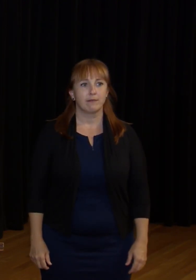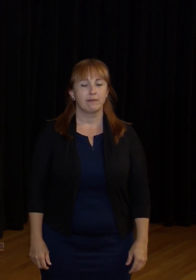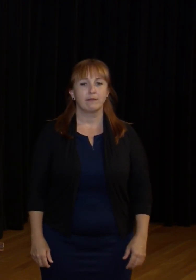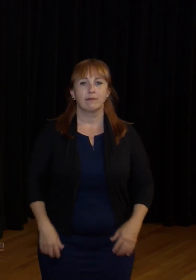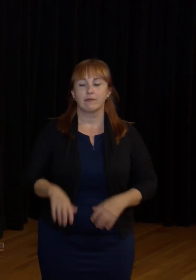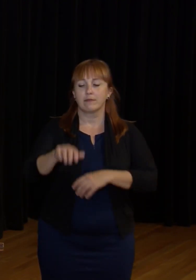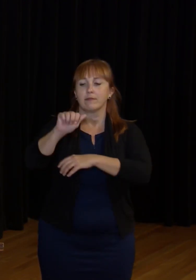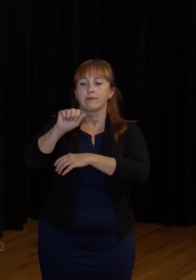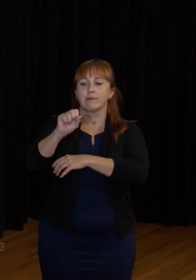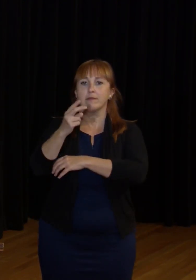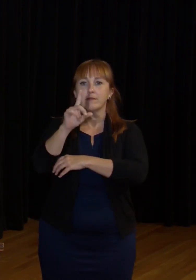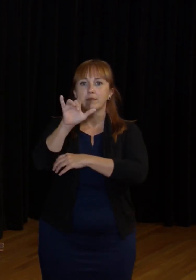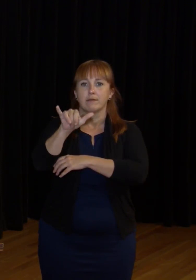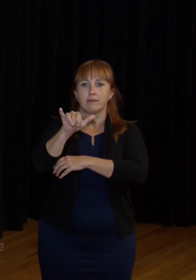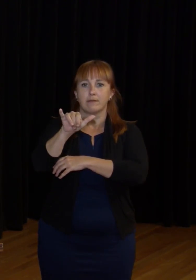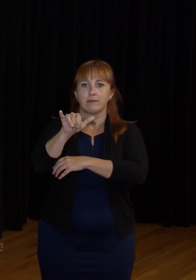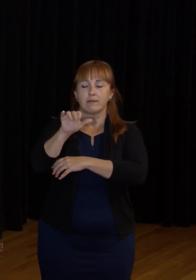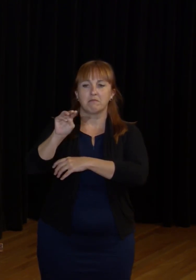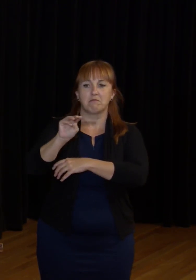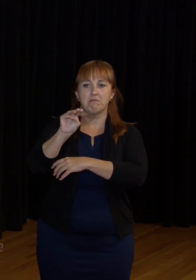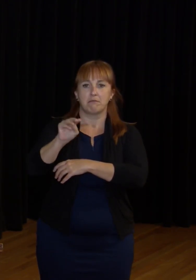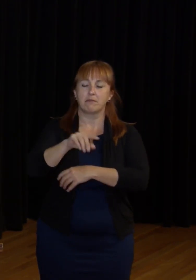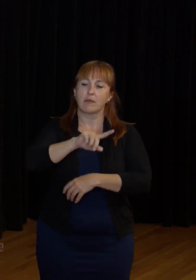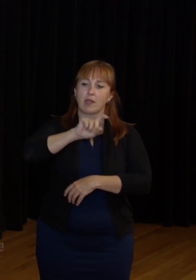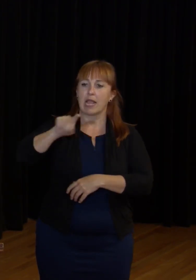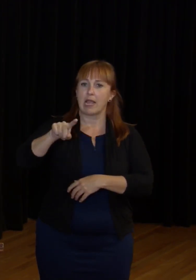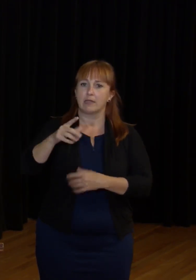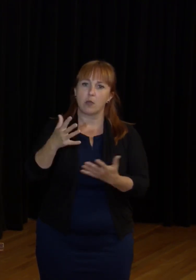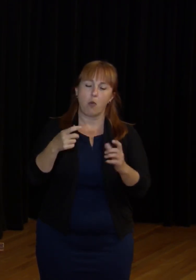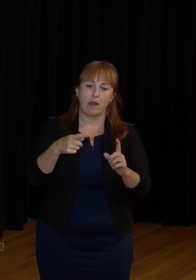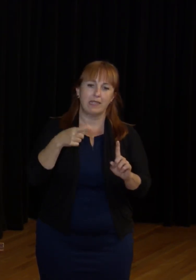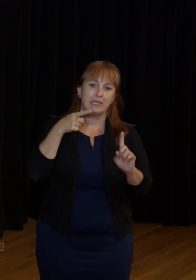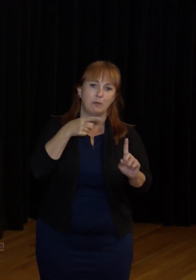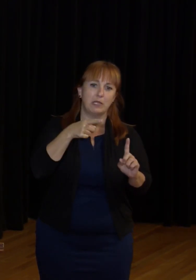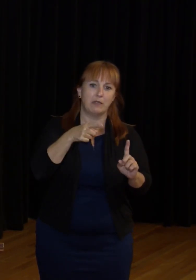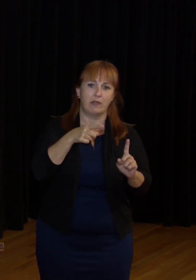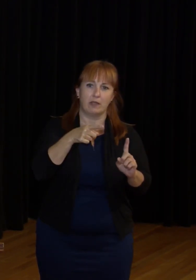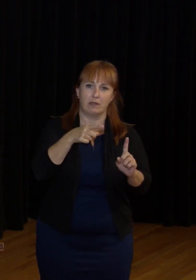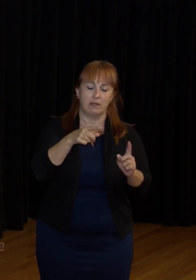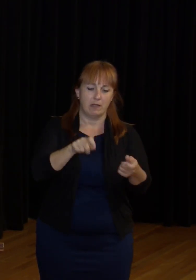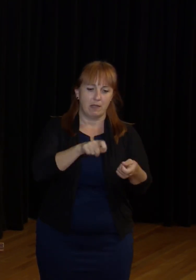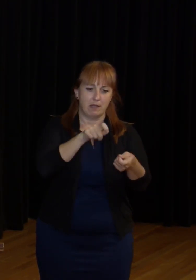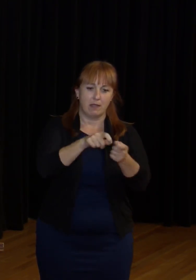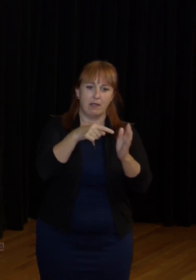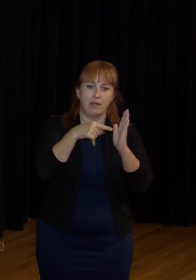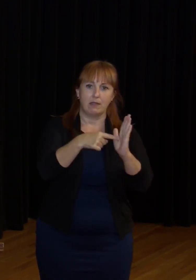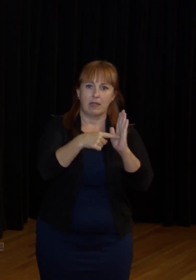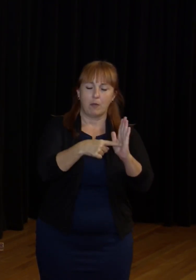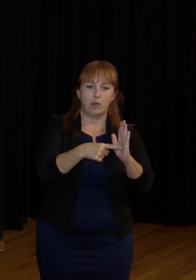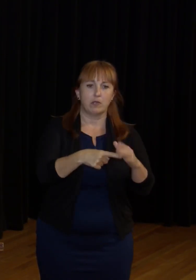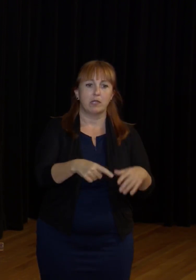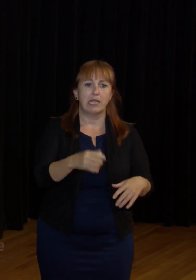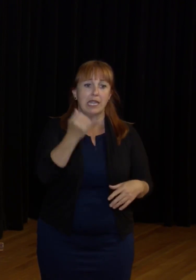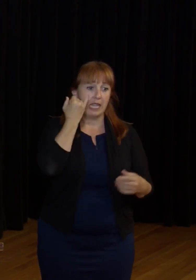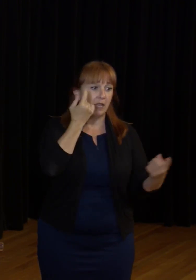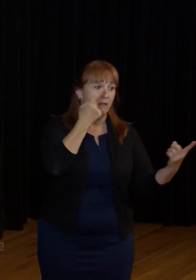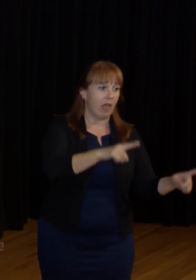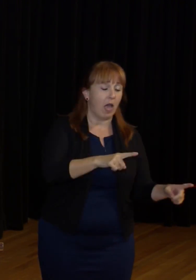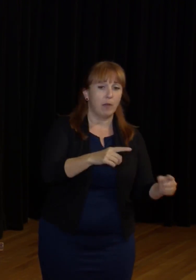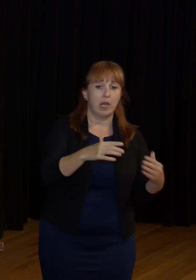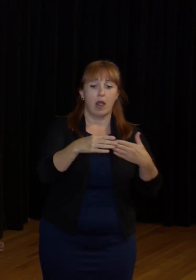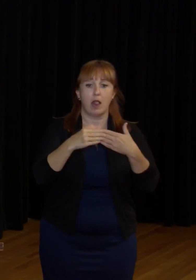From Ashley Mizua, she wants to know if you can give some specific examples of conditions that would allow restrictions to be lifted. Are there